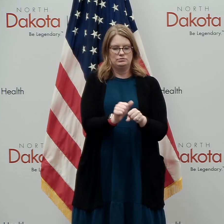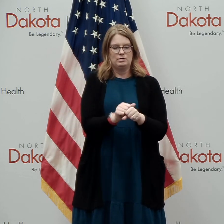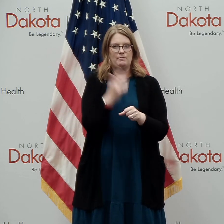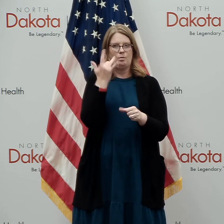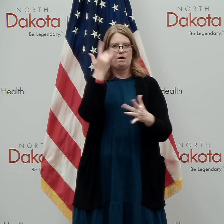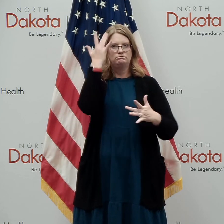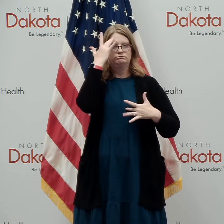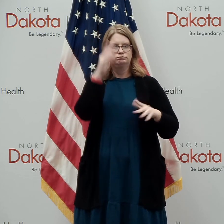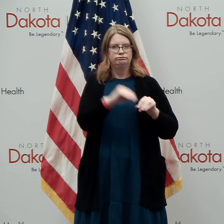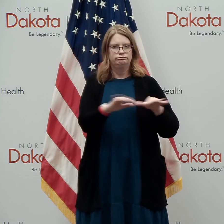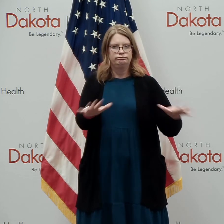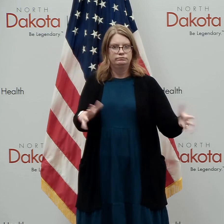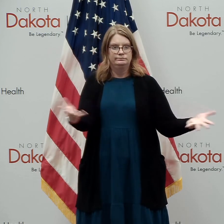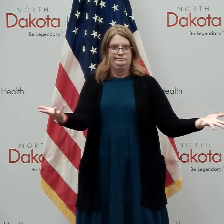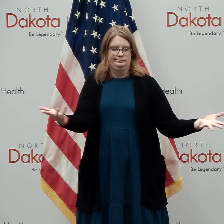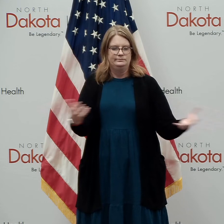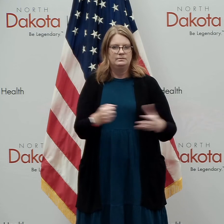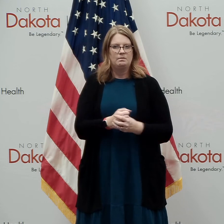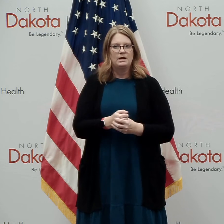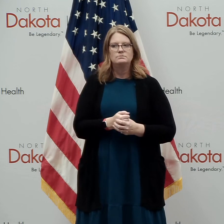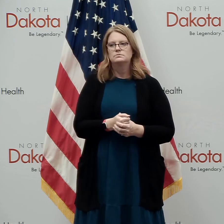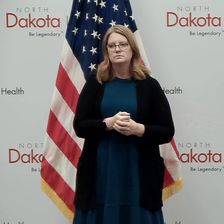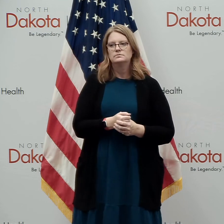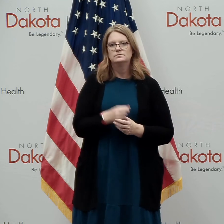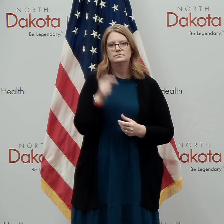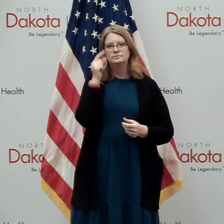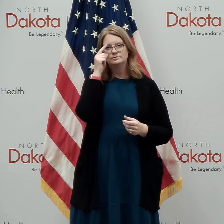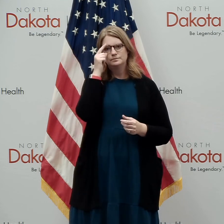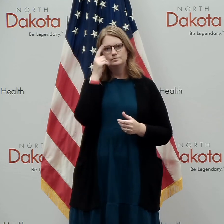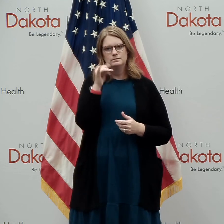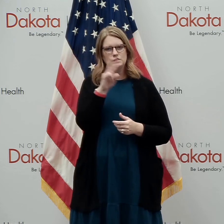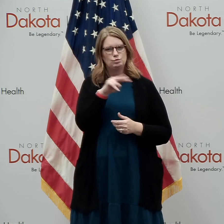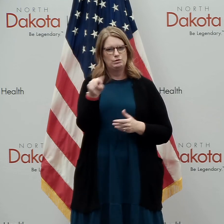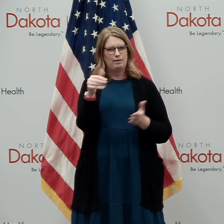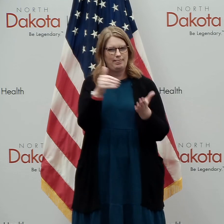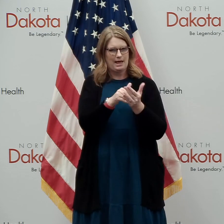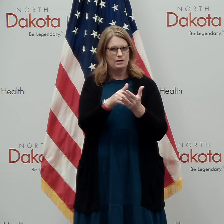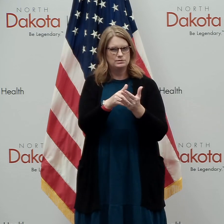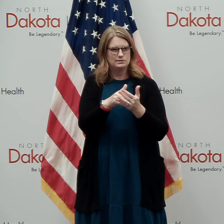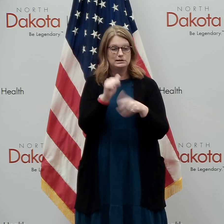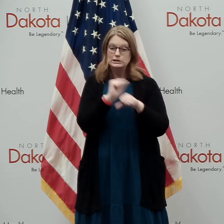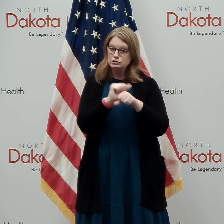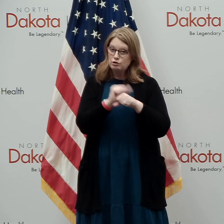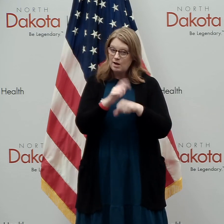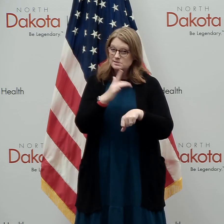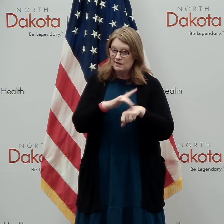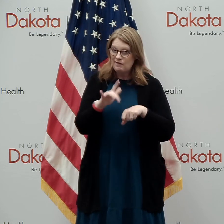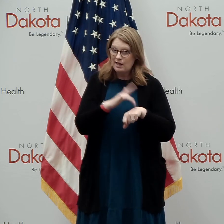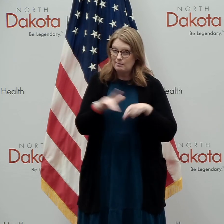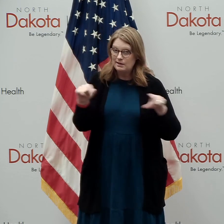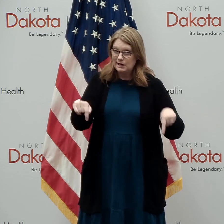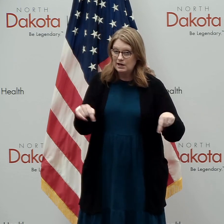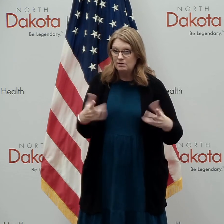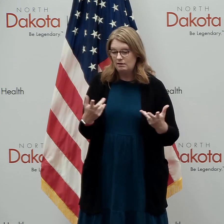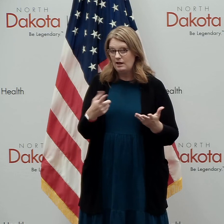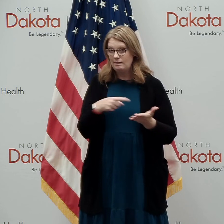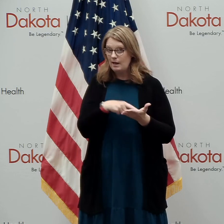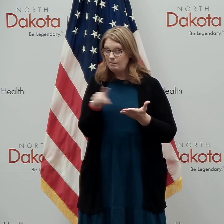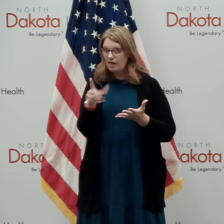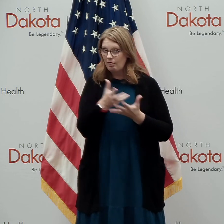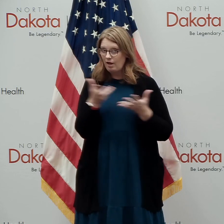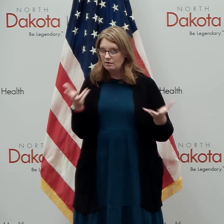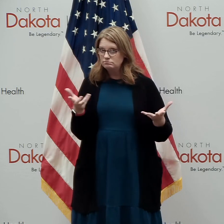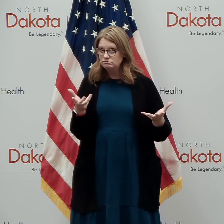want to reiterate that there are likely 22,000 or more jobs available in North Dakota, and good paying jobs, and encourage people